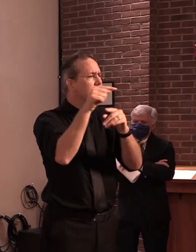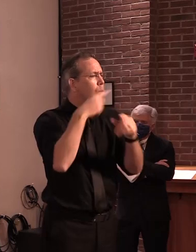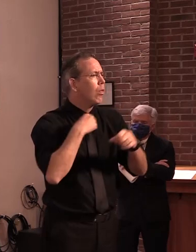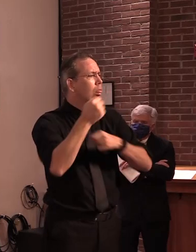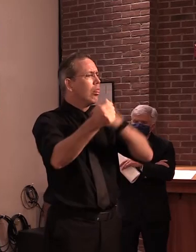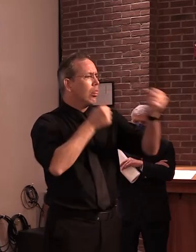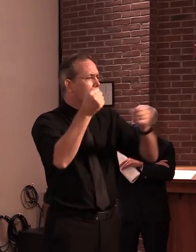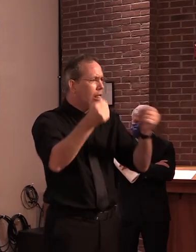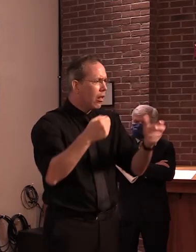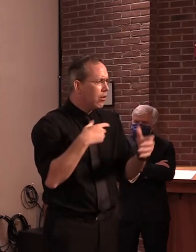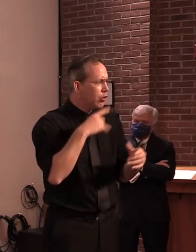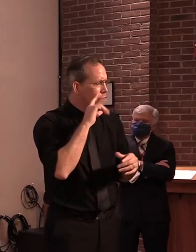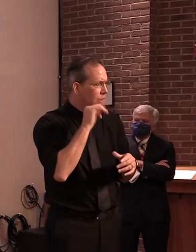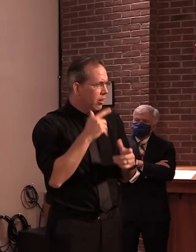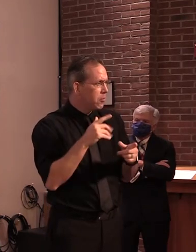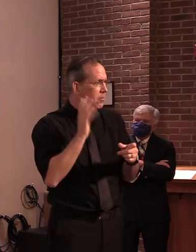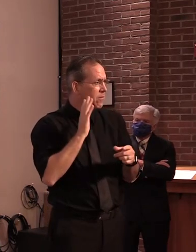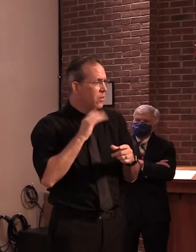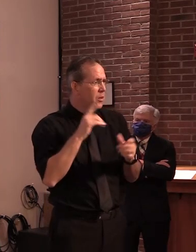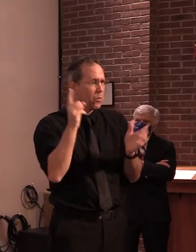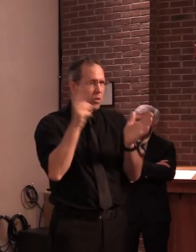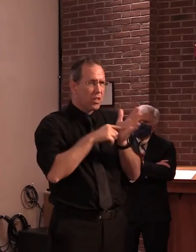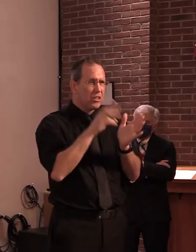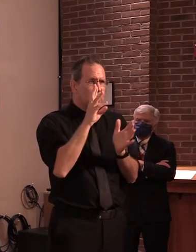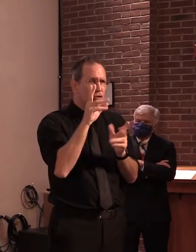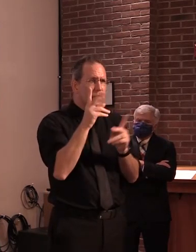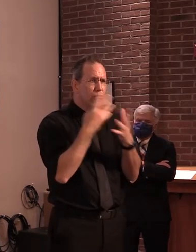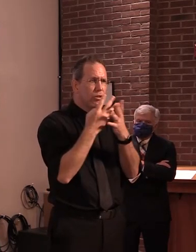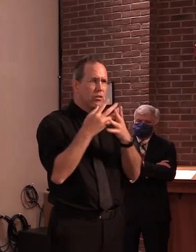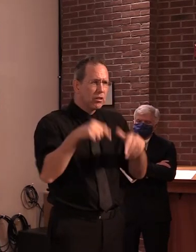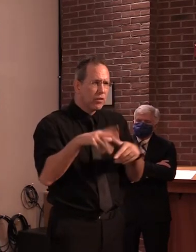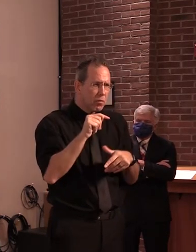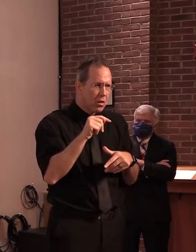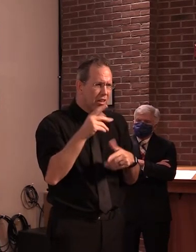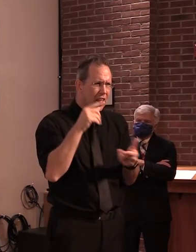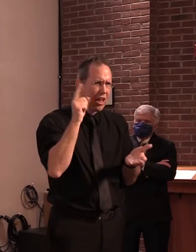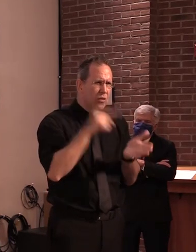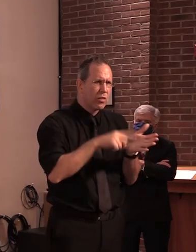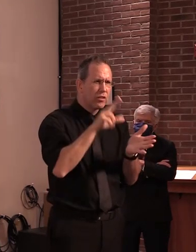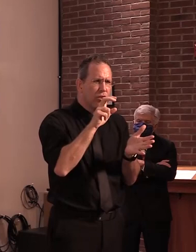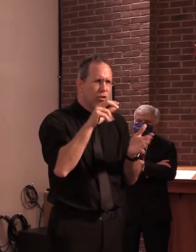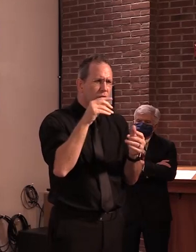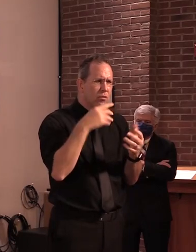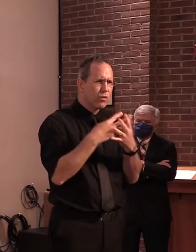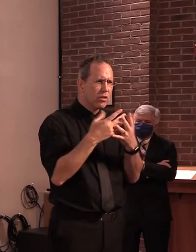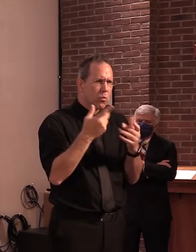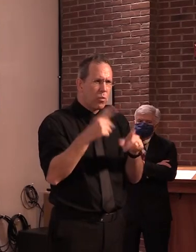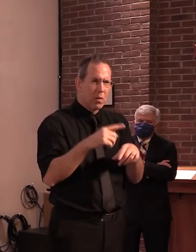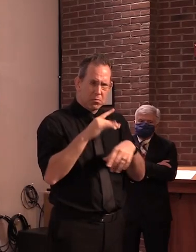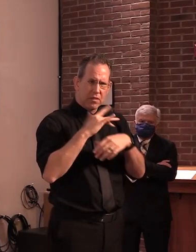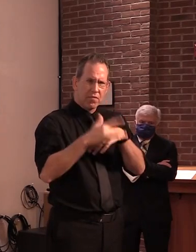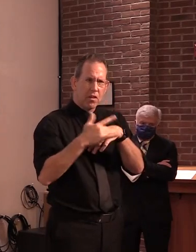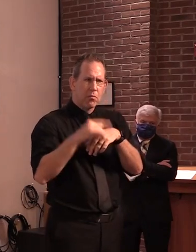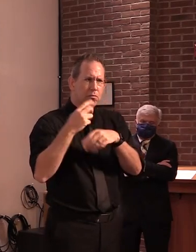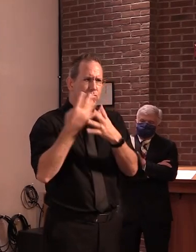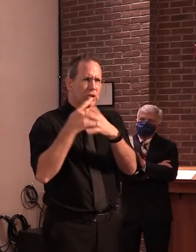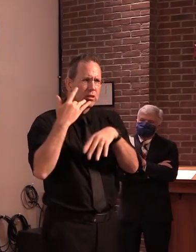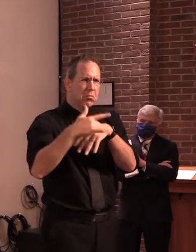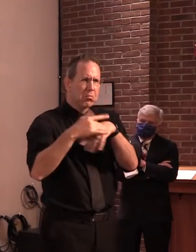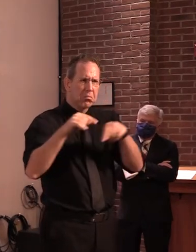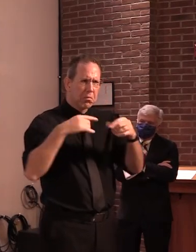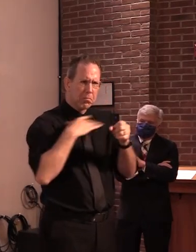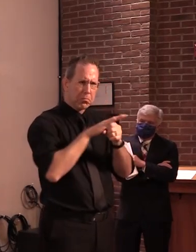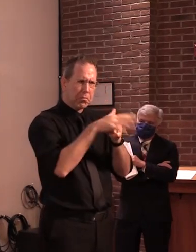up at 1,600 and we've since dropped to 1,300? And doesn't that effectively mean that we do have the capacity to bring back